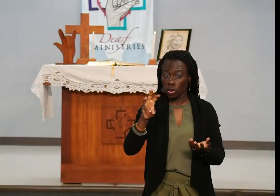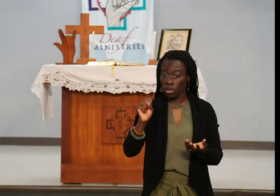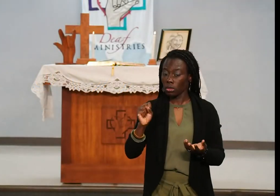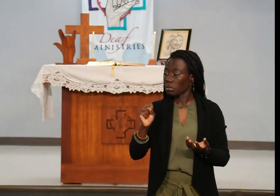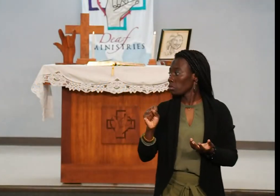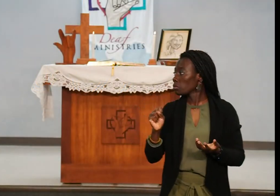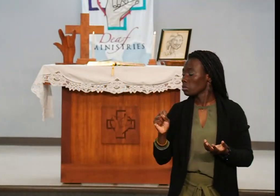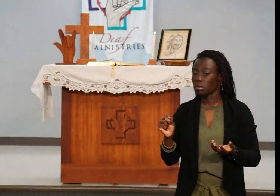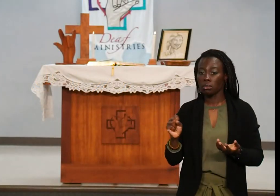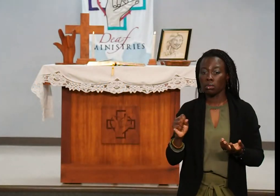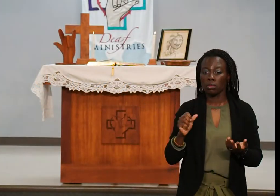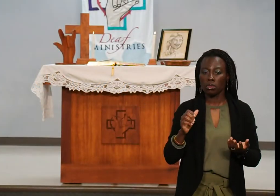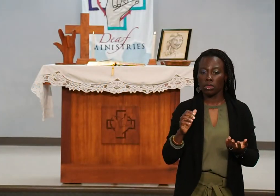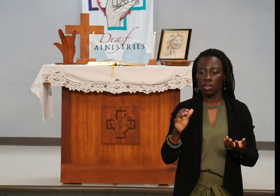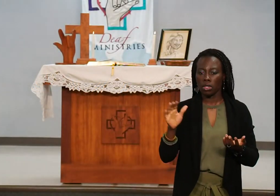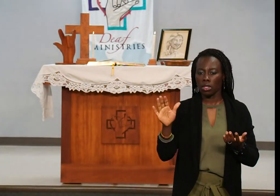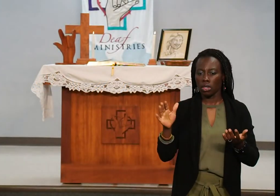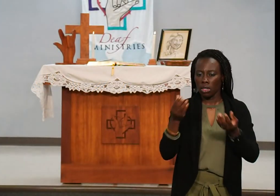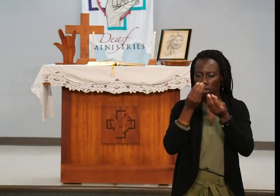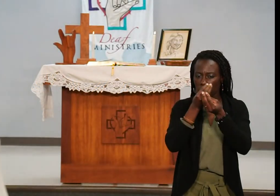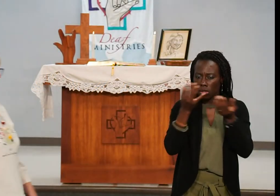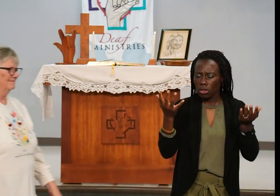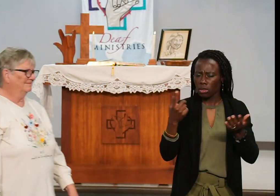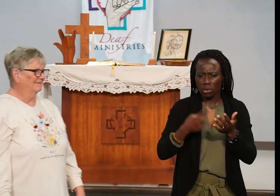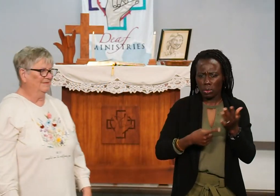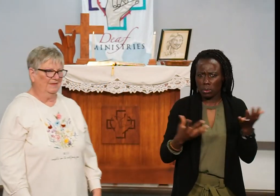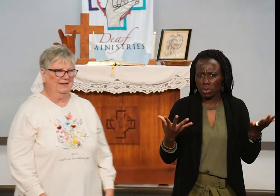We also would like to share some announcements.